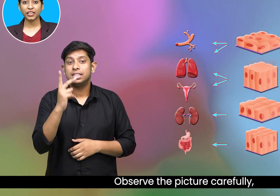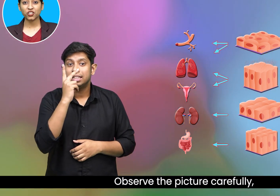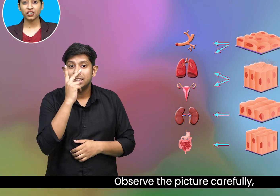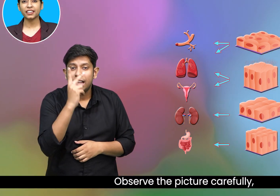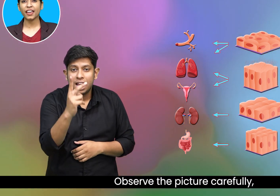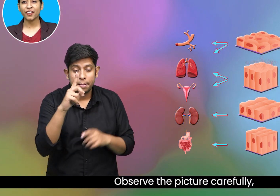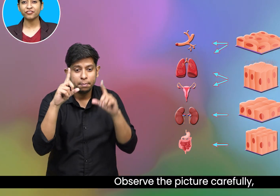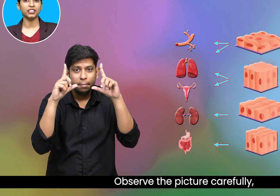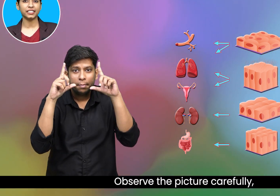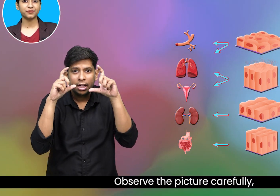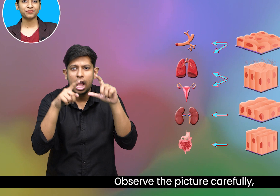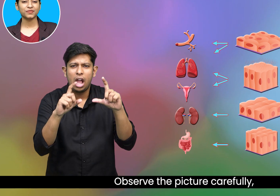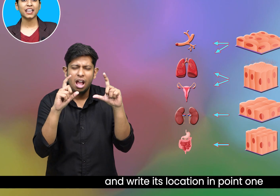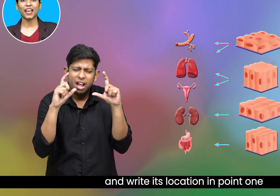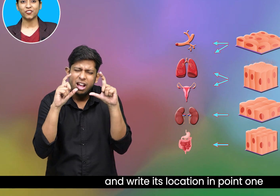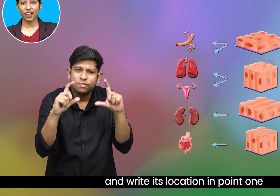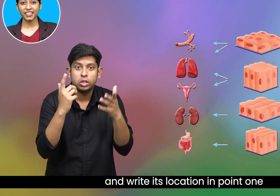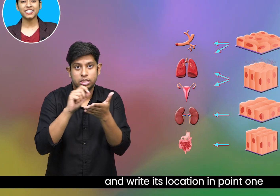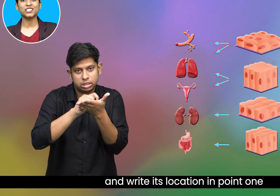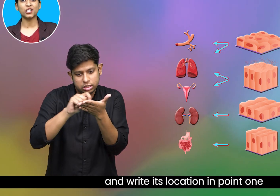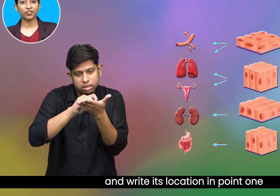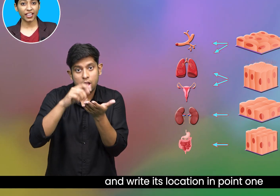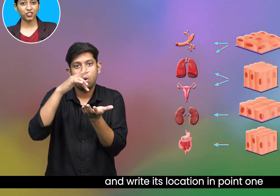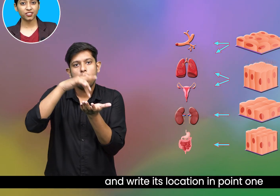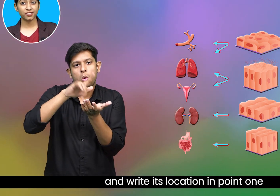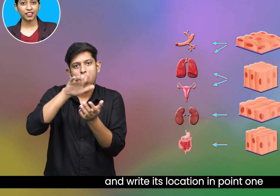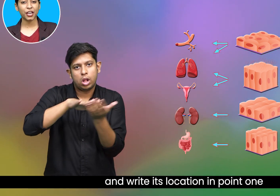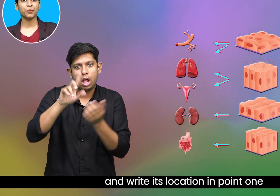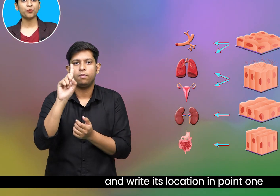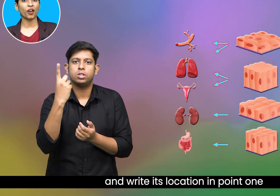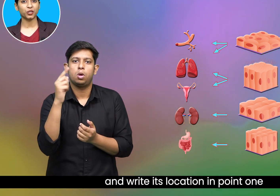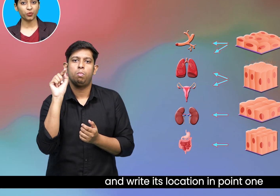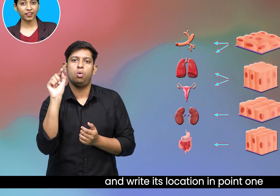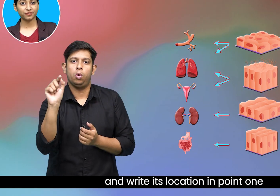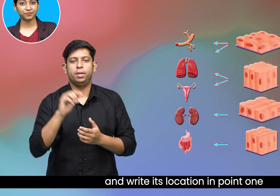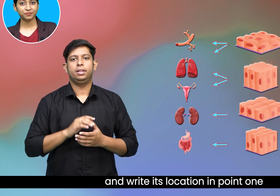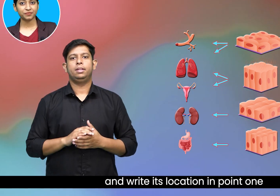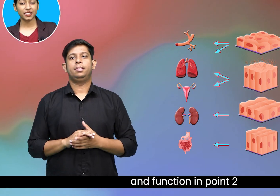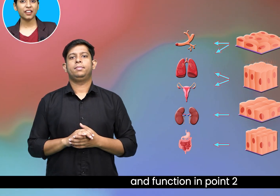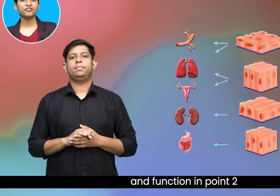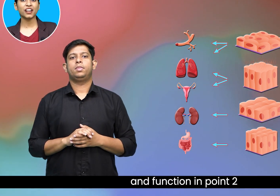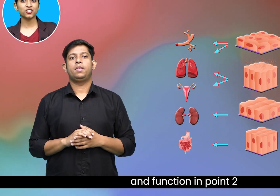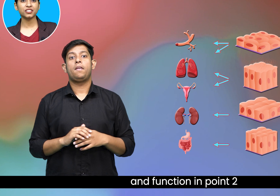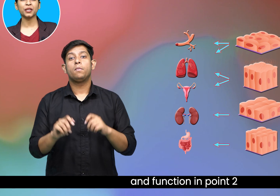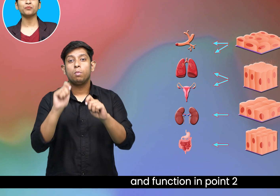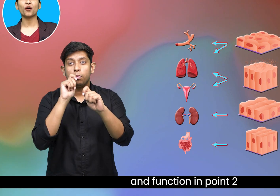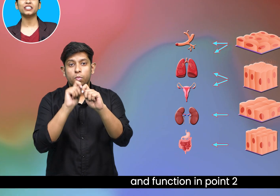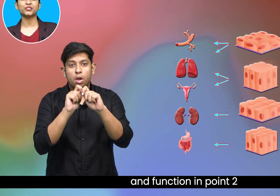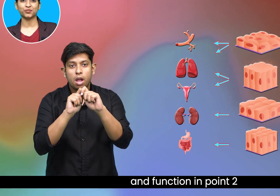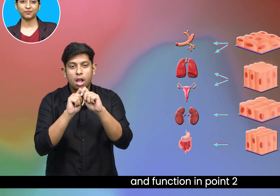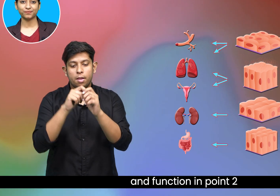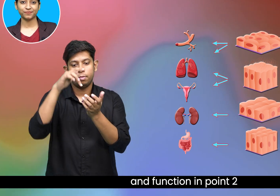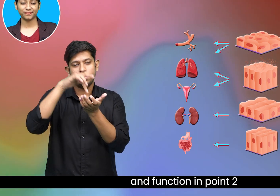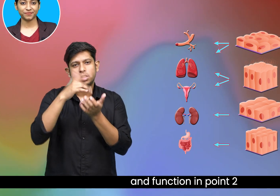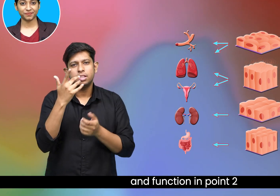Observe the picture carefully and write its location in point 1 and function in point